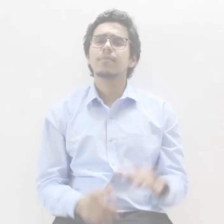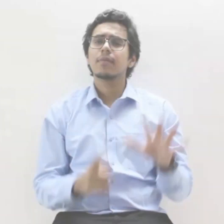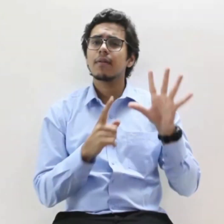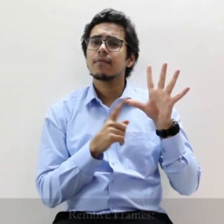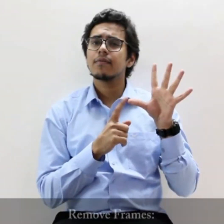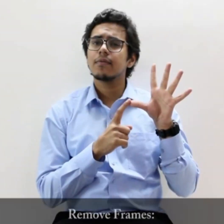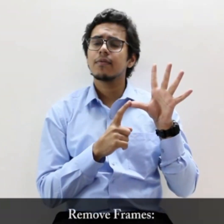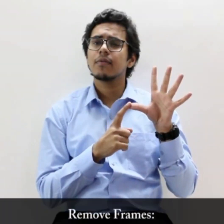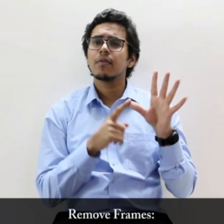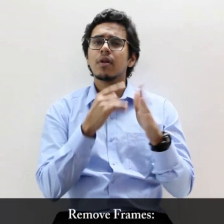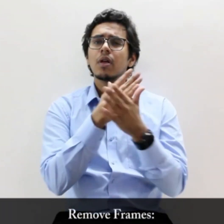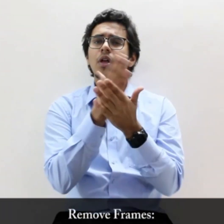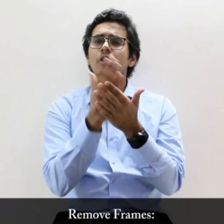Remove frames.